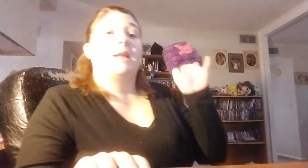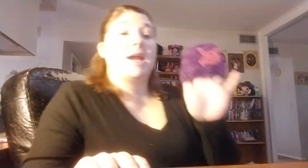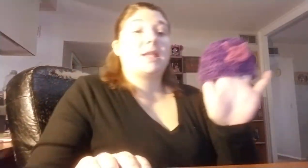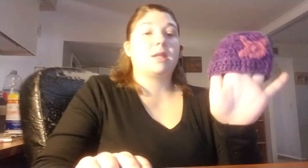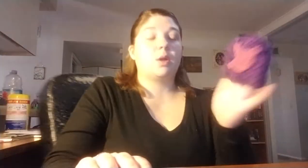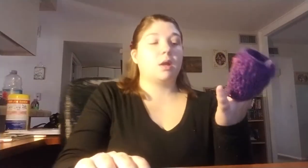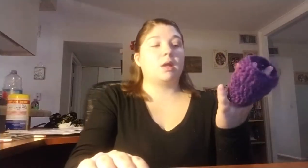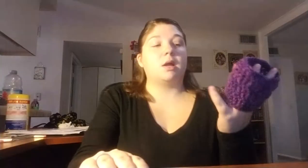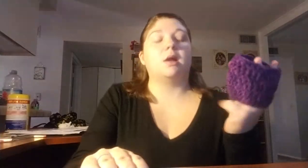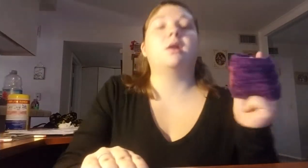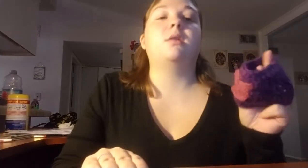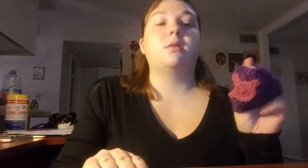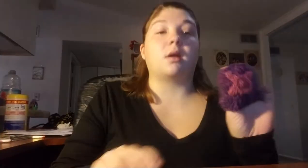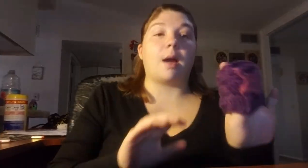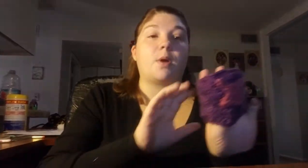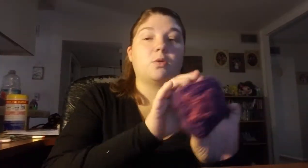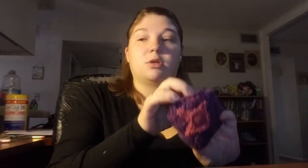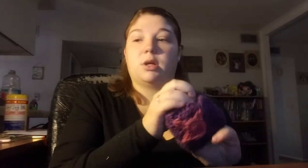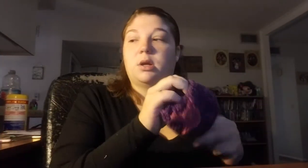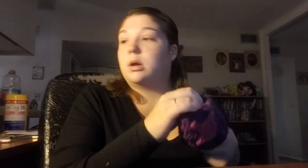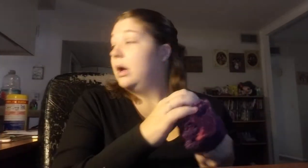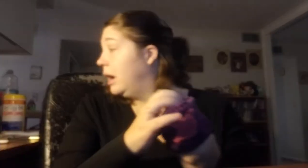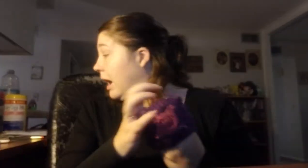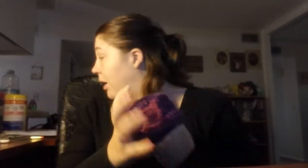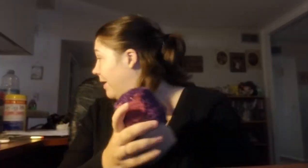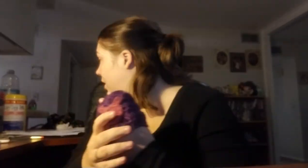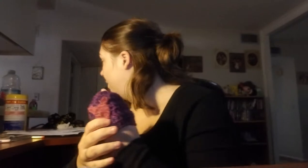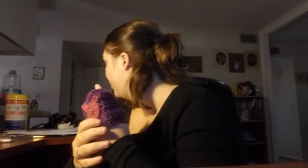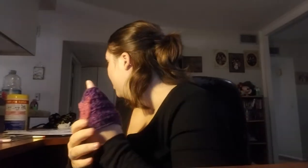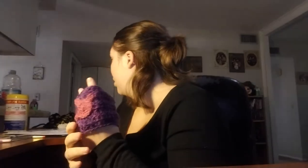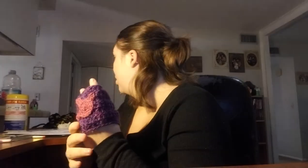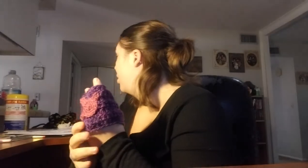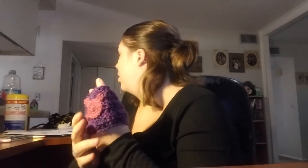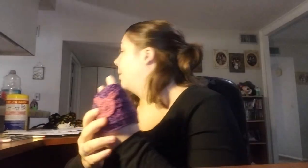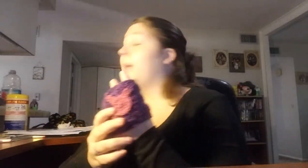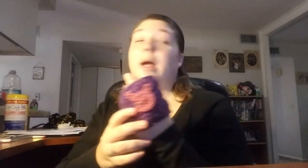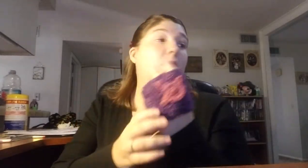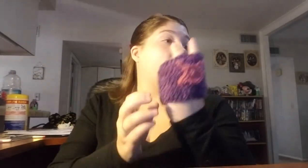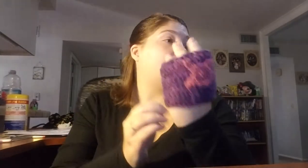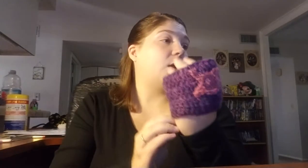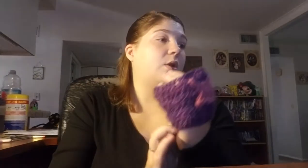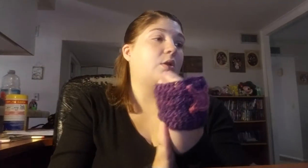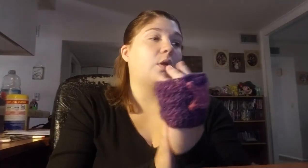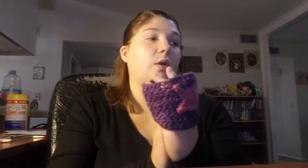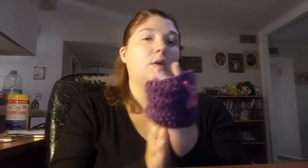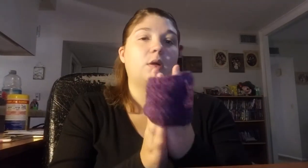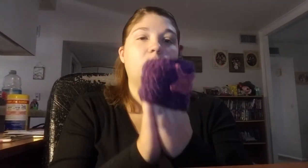this is the Cup Cozy. I don't have a cup here. But anyway, so